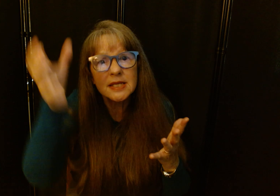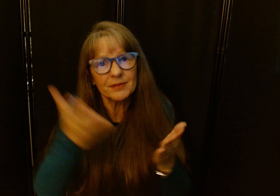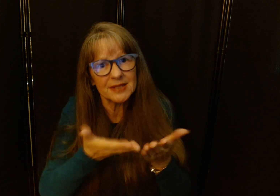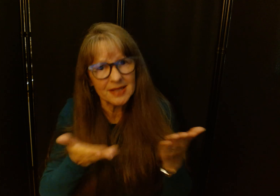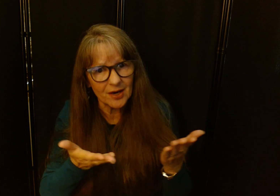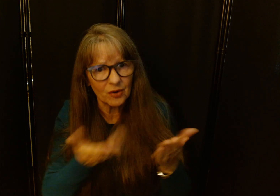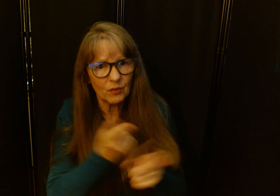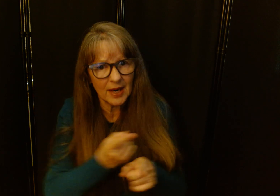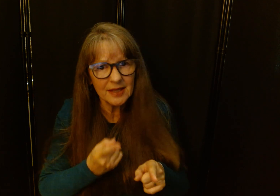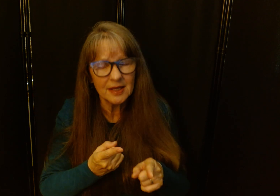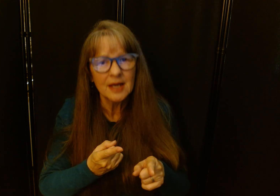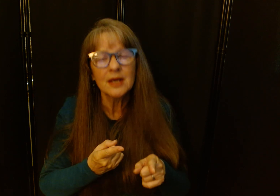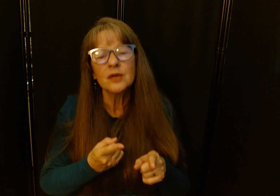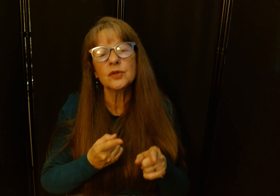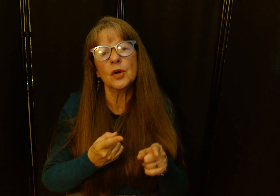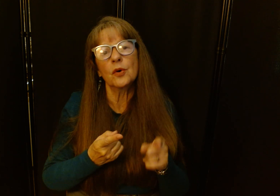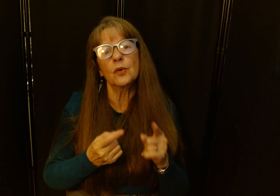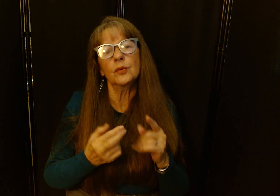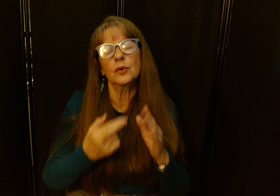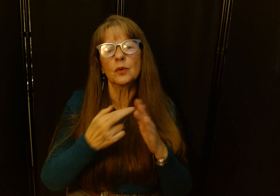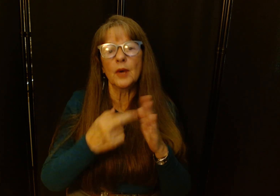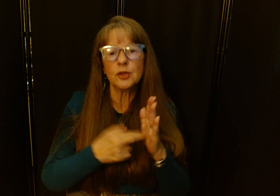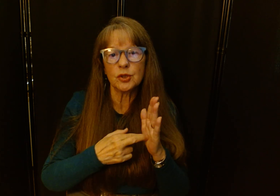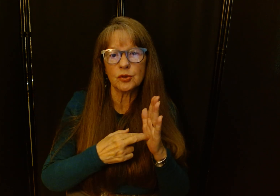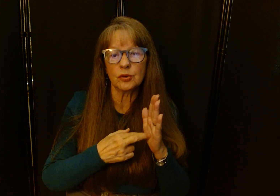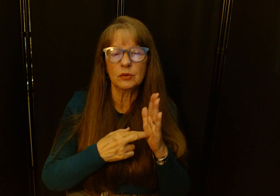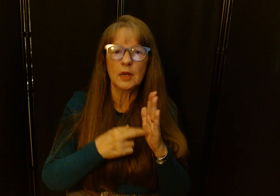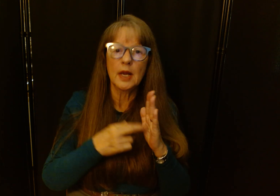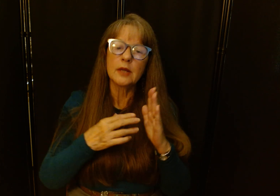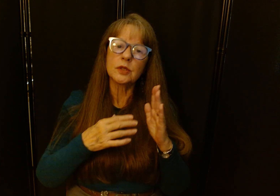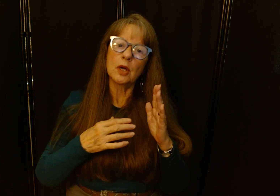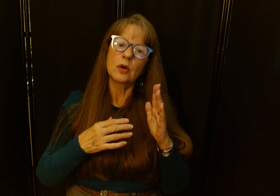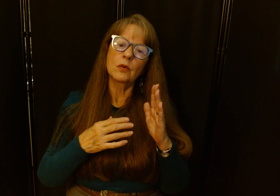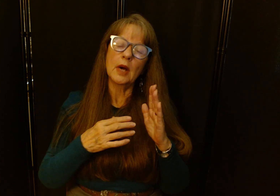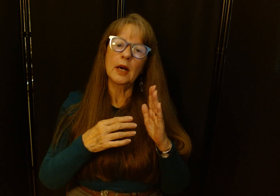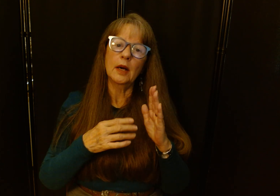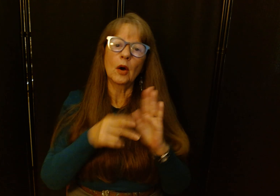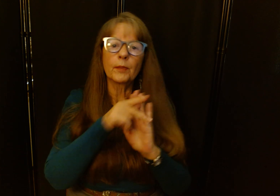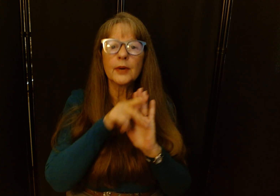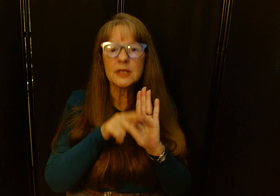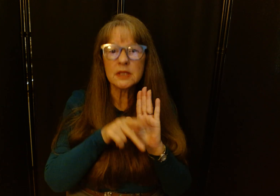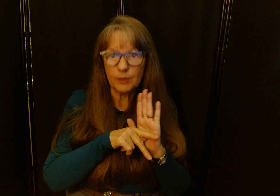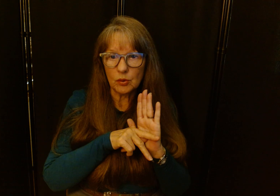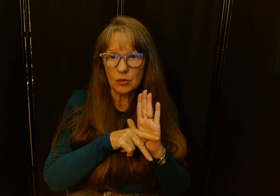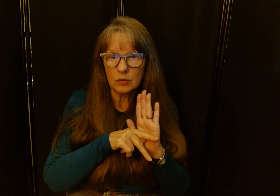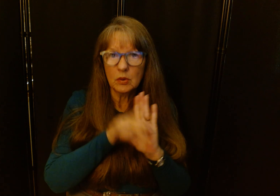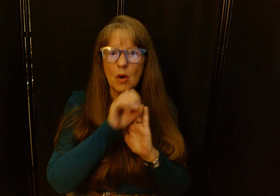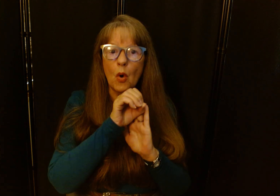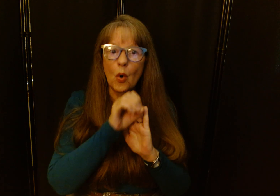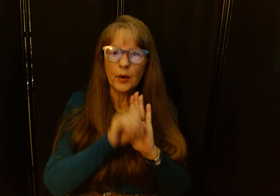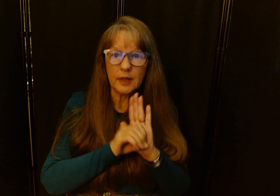is there, right? So you can register. So our principle,